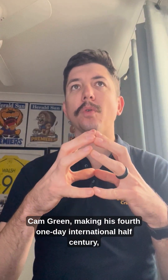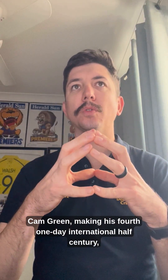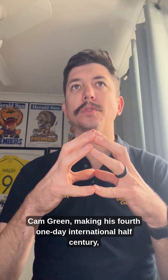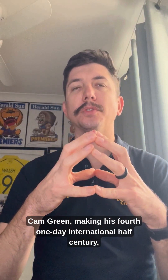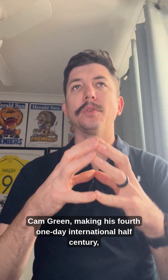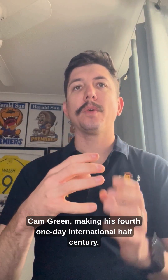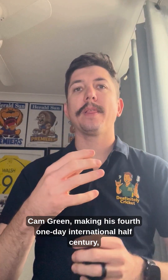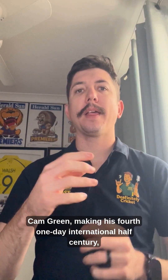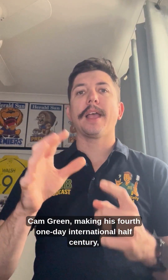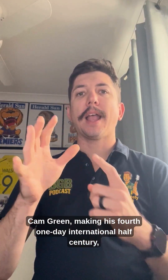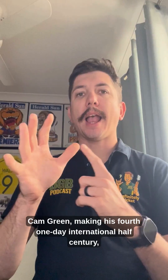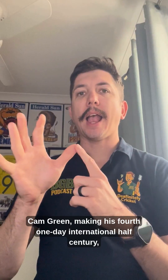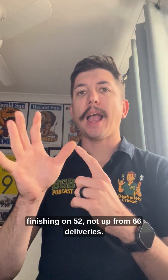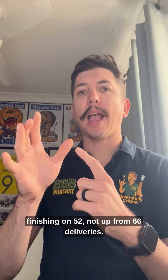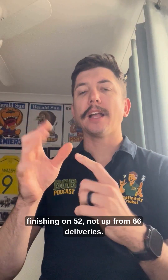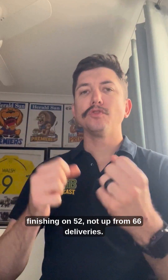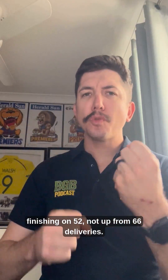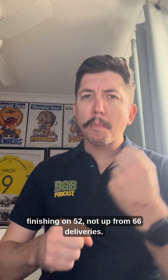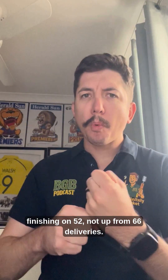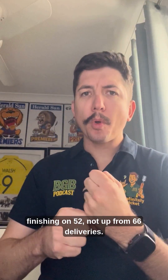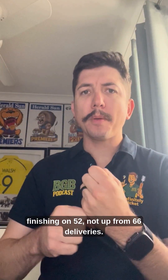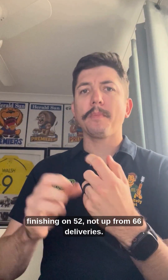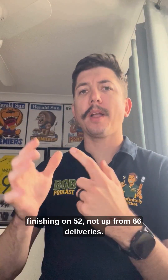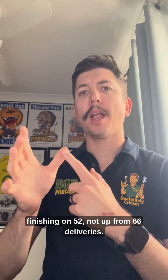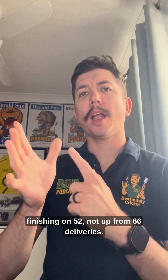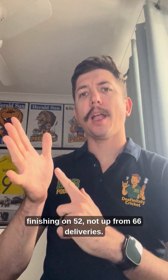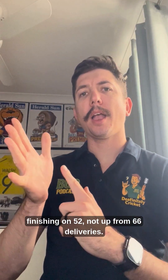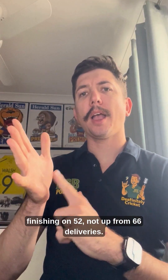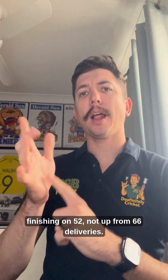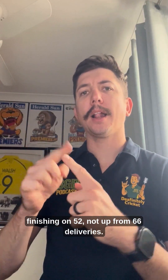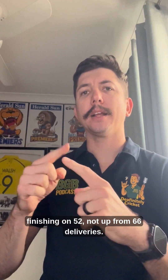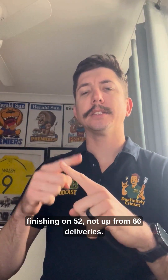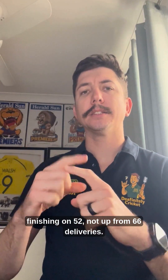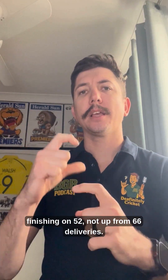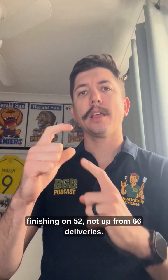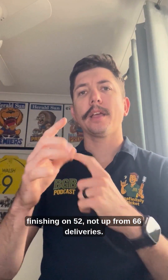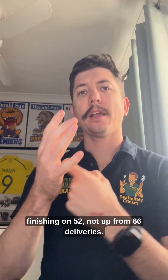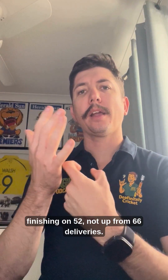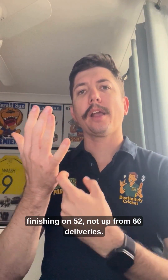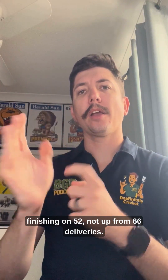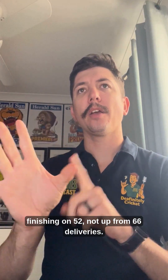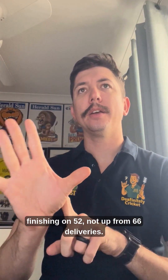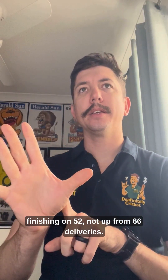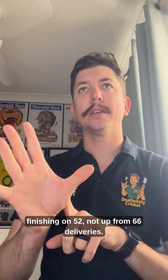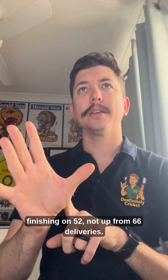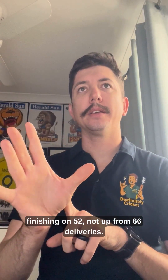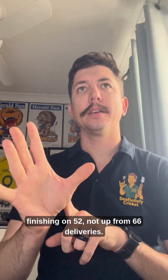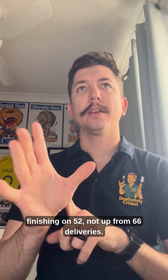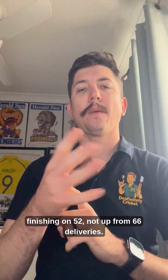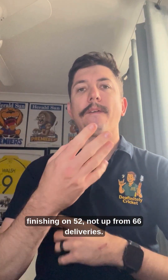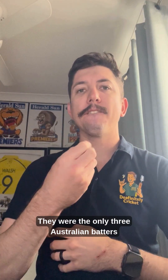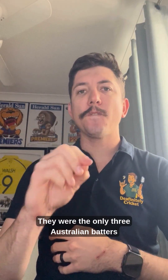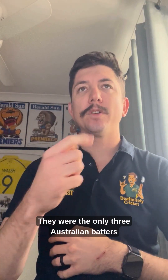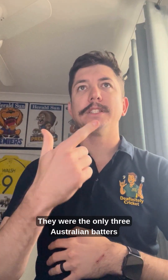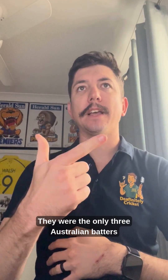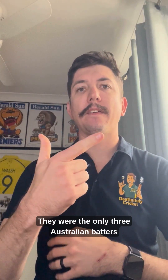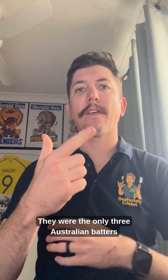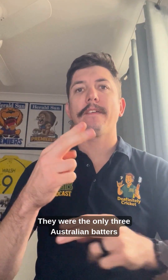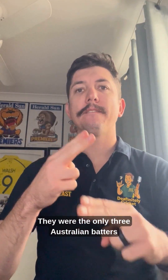international half-century, finishing on 52 not out from 66 deliveries. They were the only